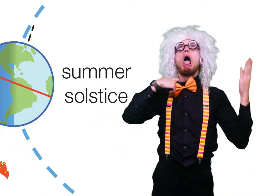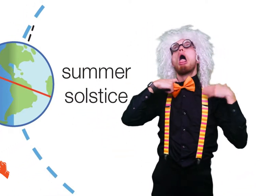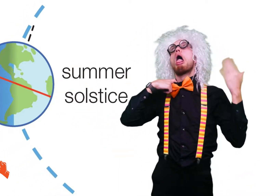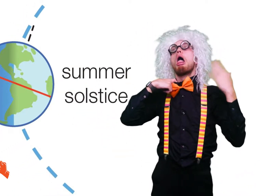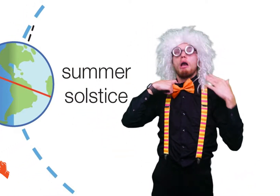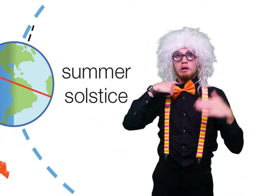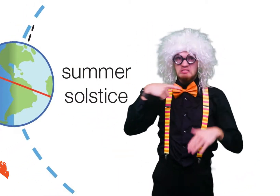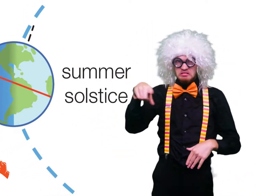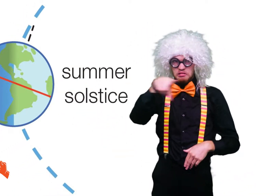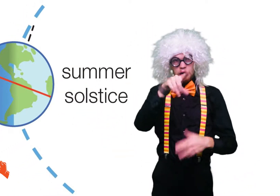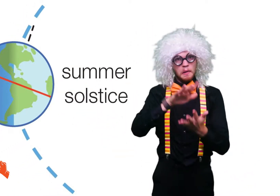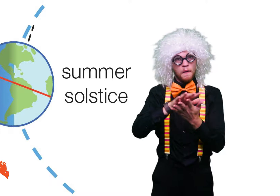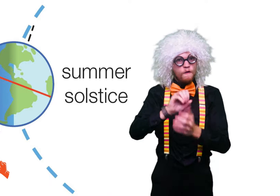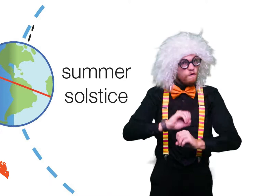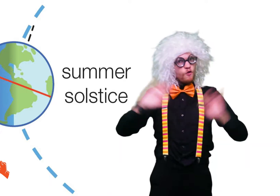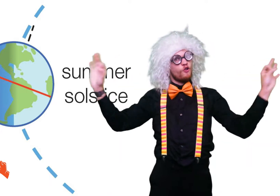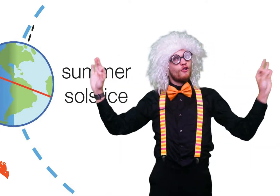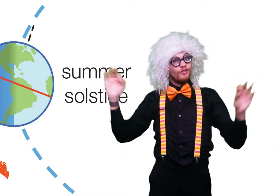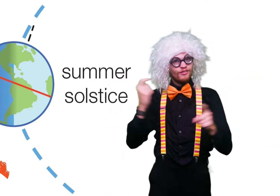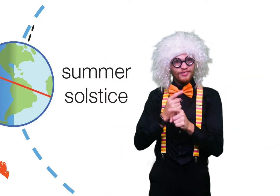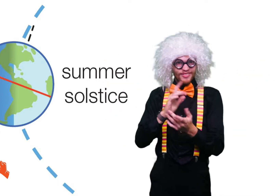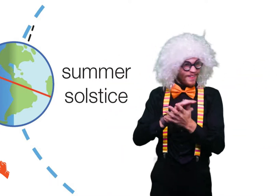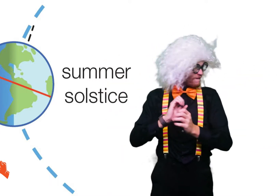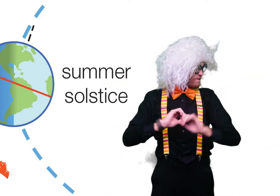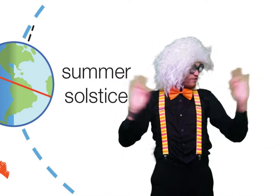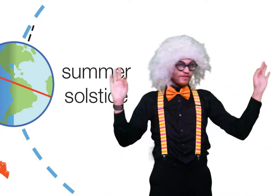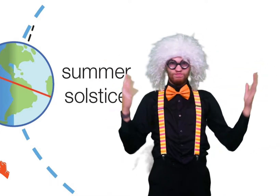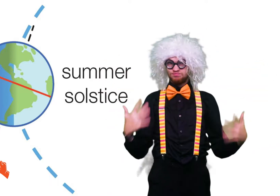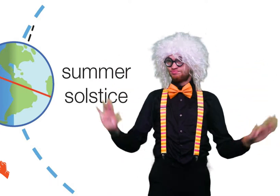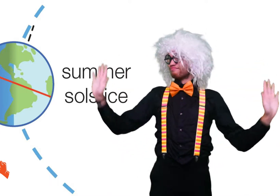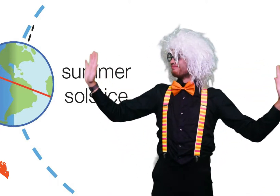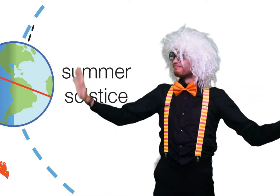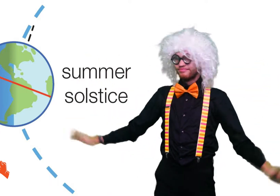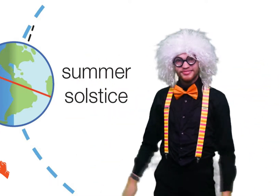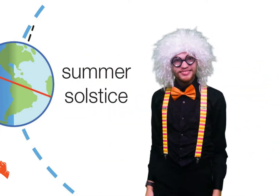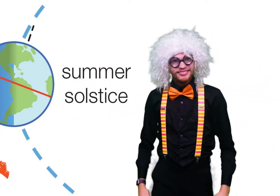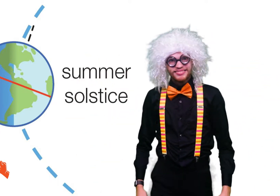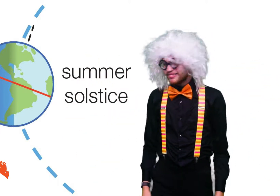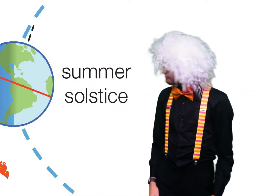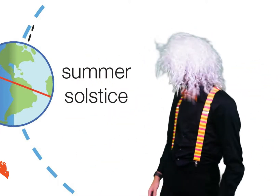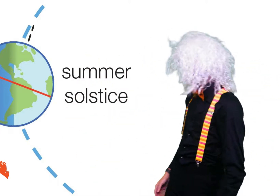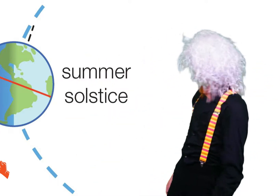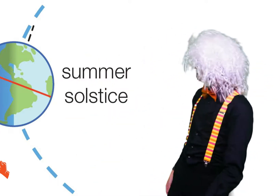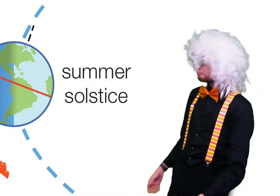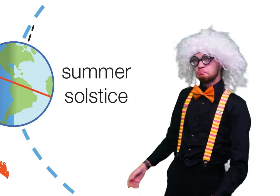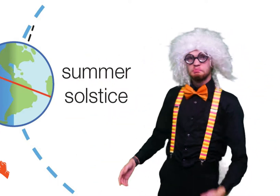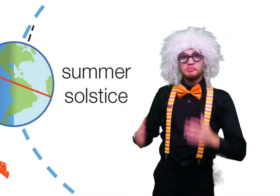We're here at summer solstice, and it is hot. Whew. Y'all are out of school now, right?